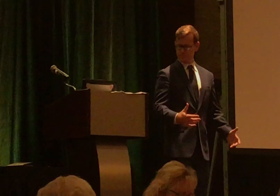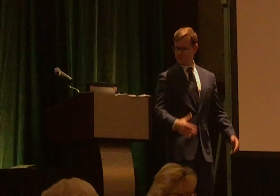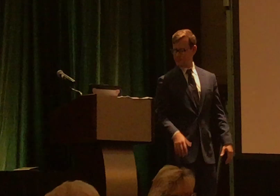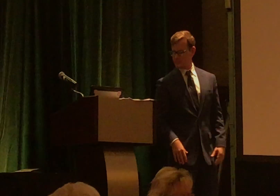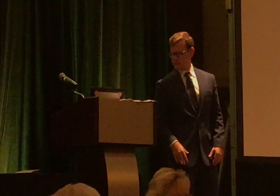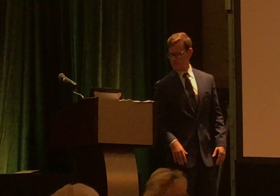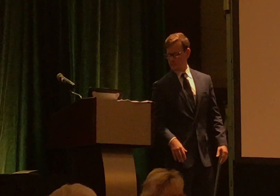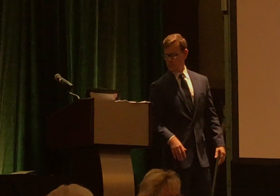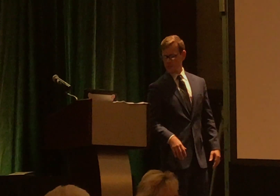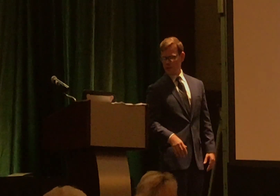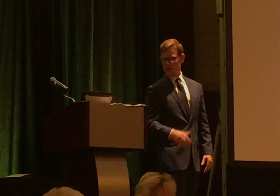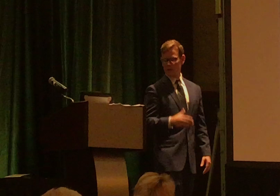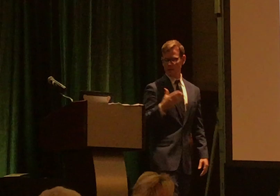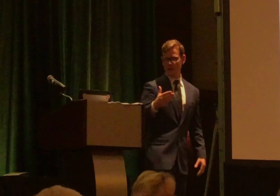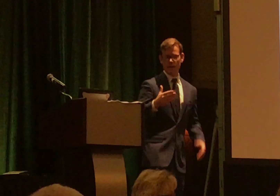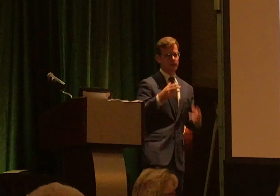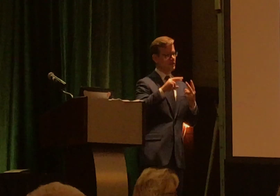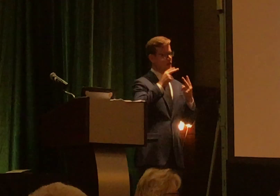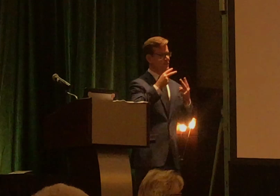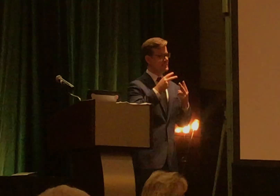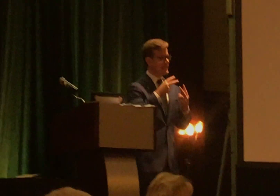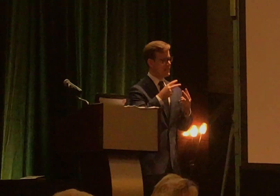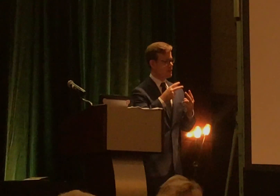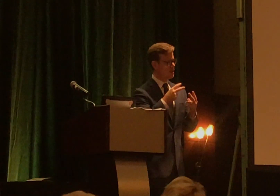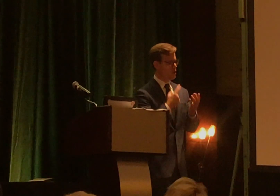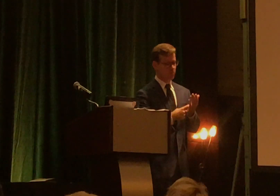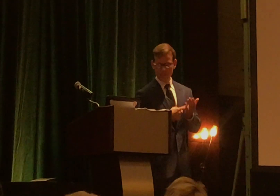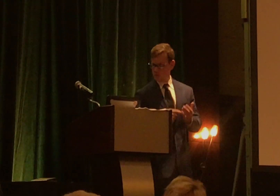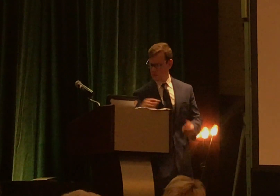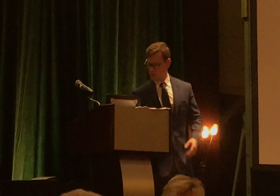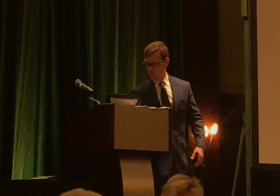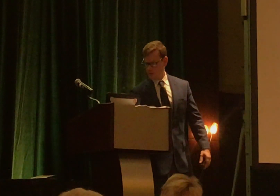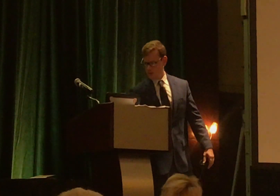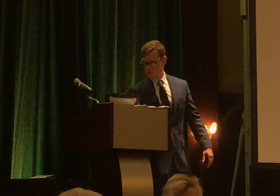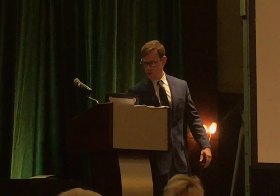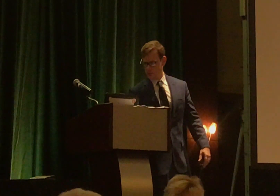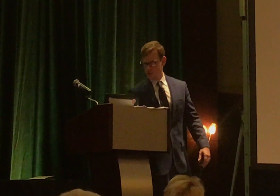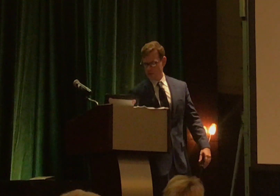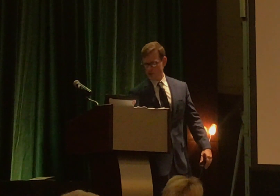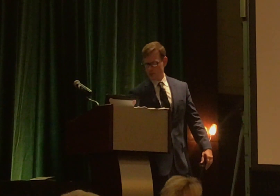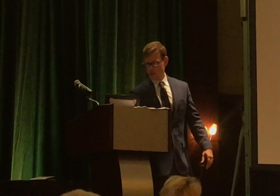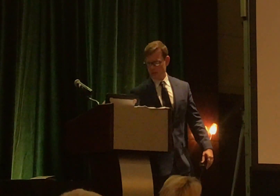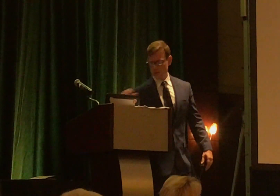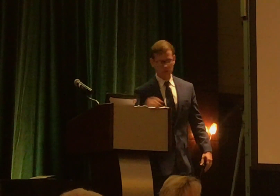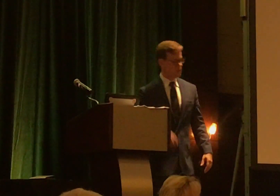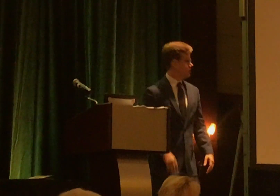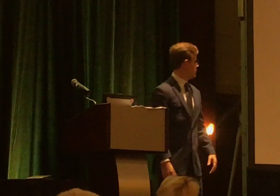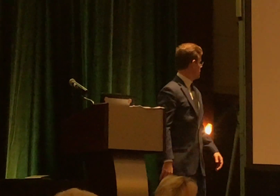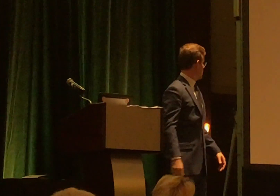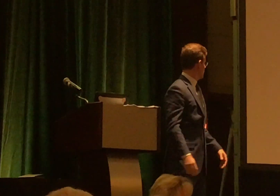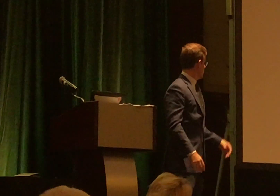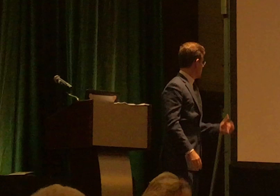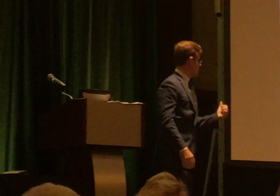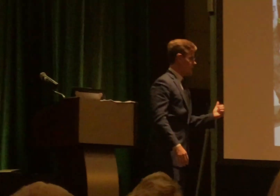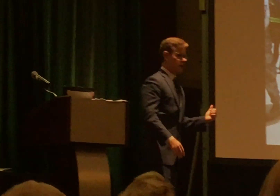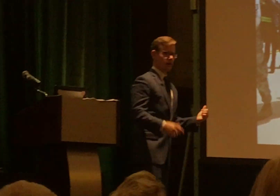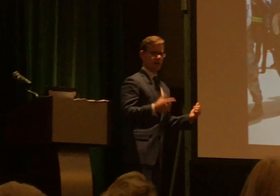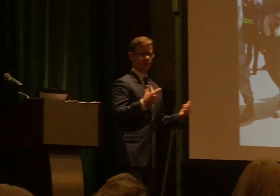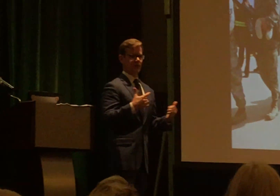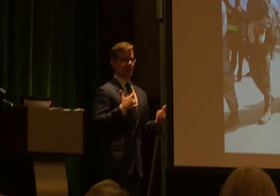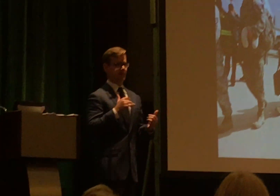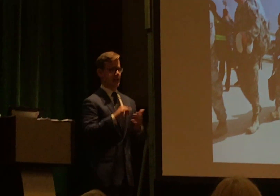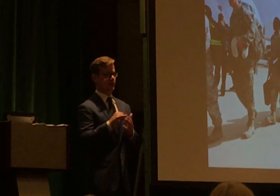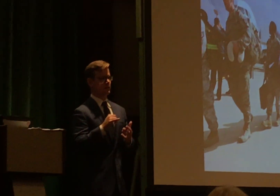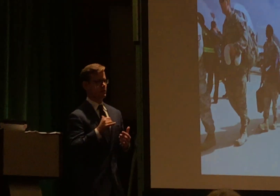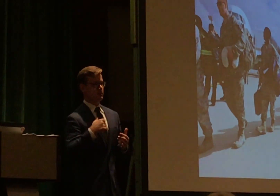service? They're integrated in every aspect of the military. The second argument